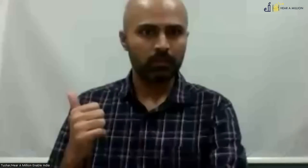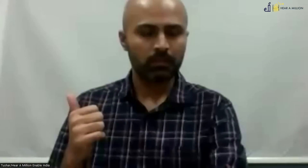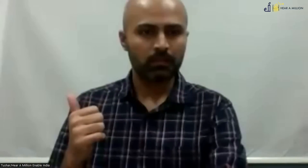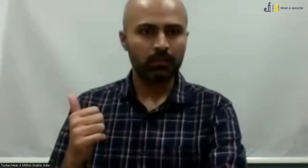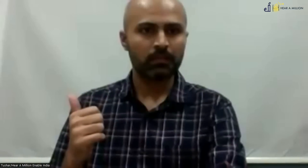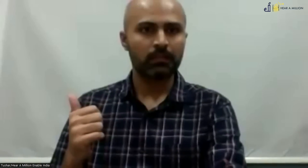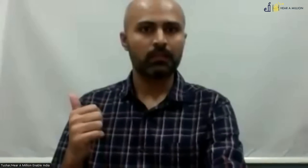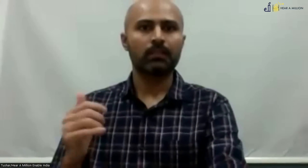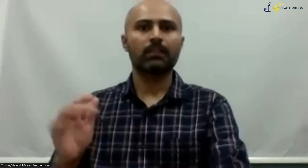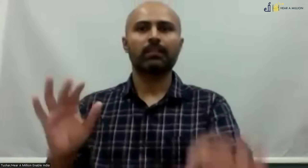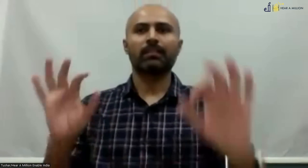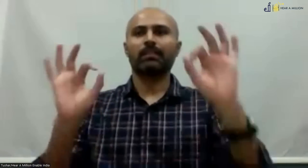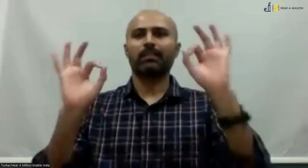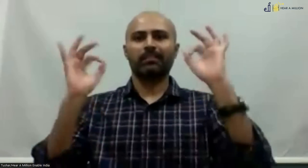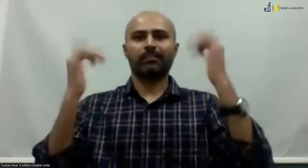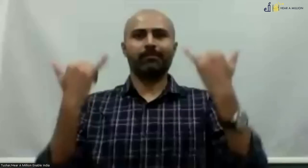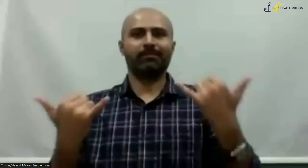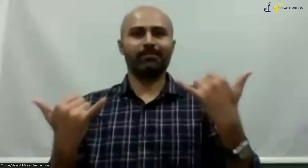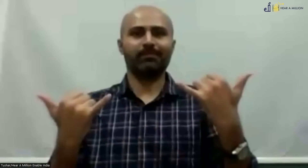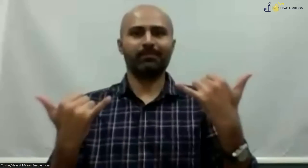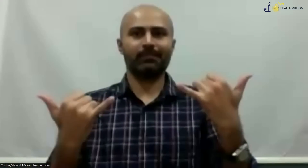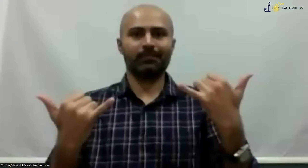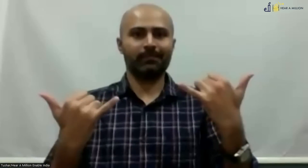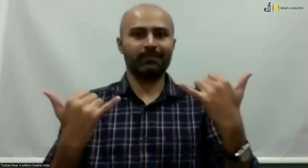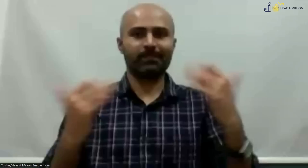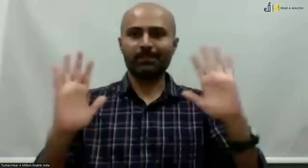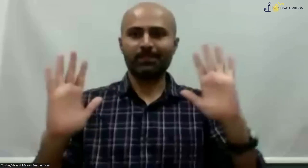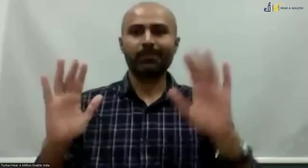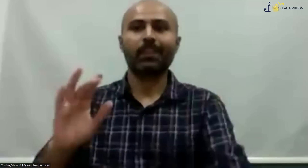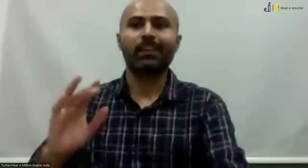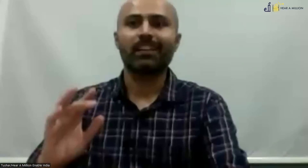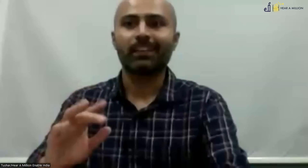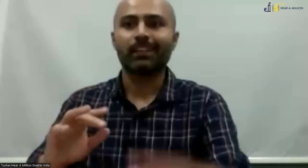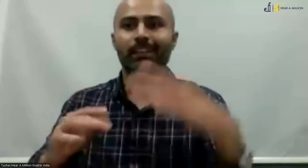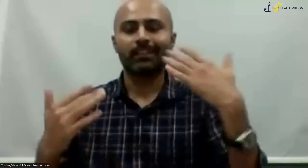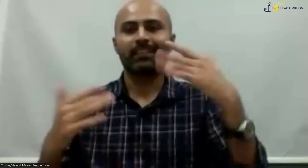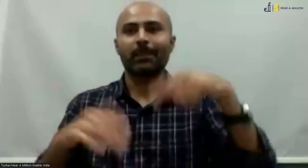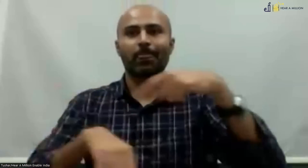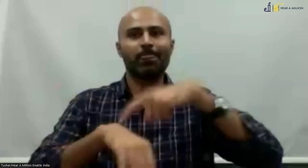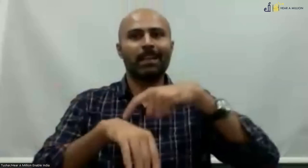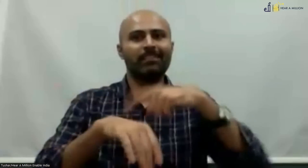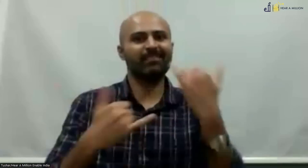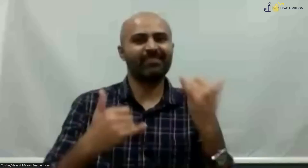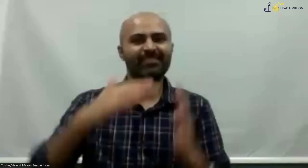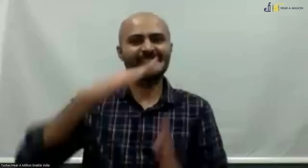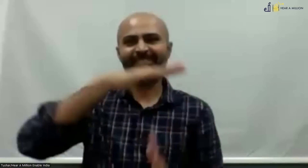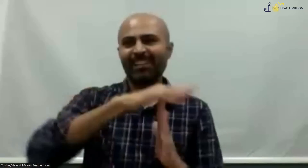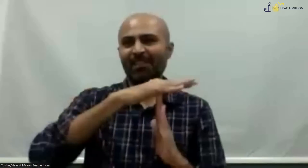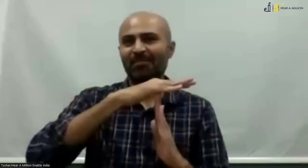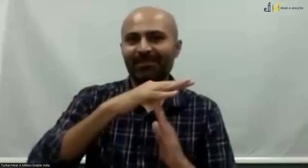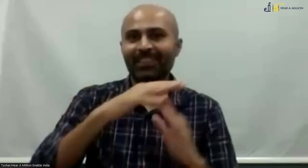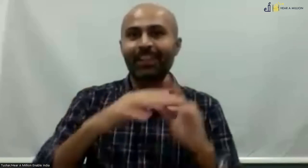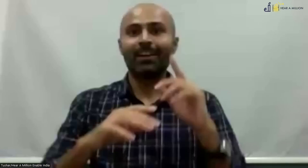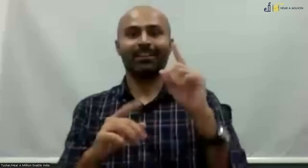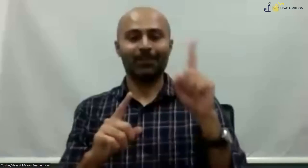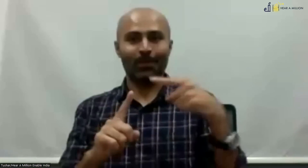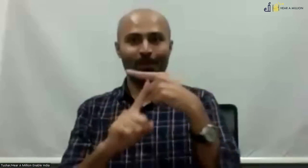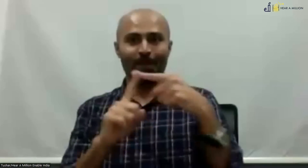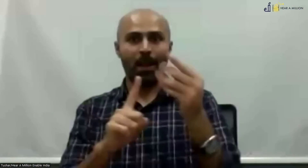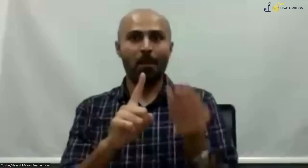Can you all see Tushar? Okay, great. So now